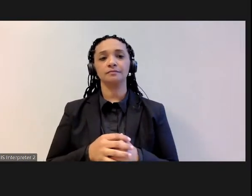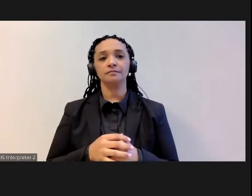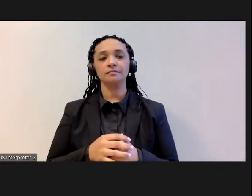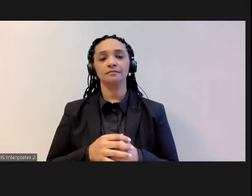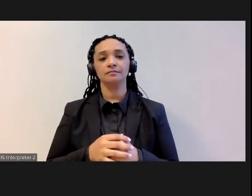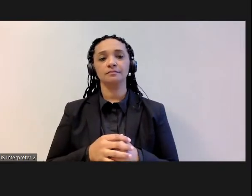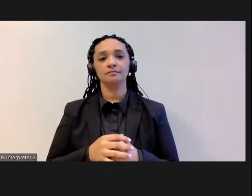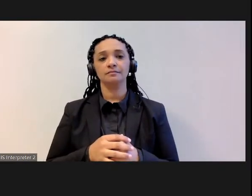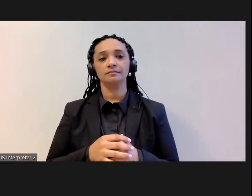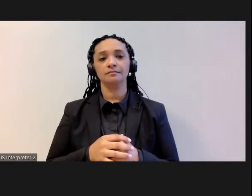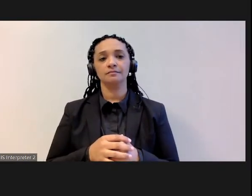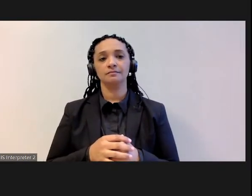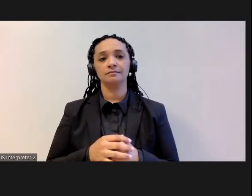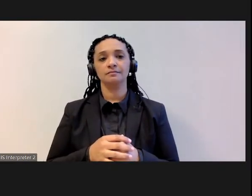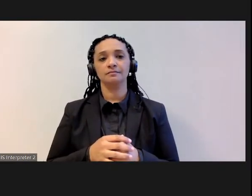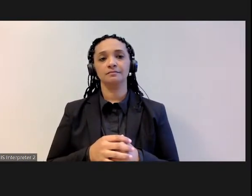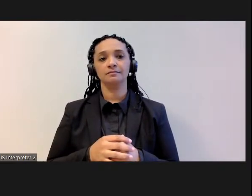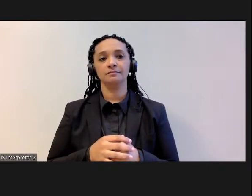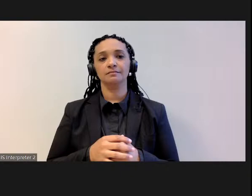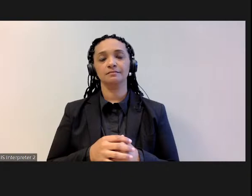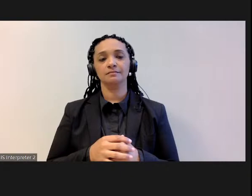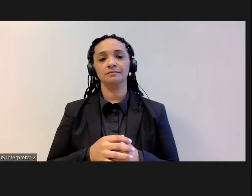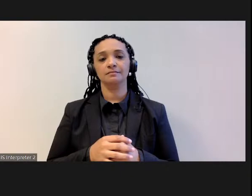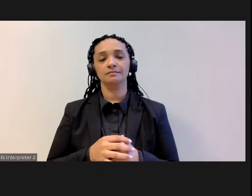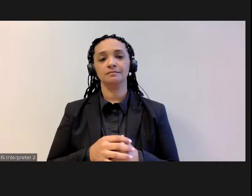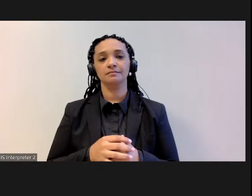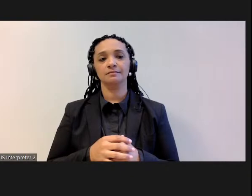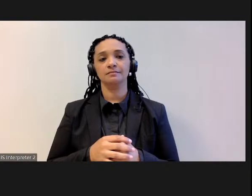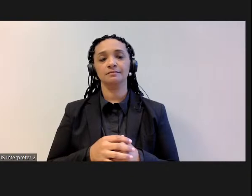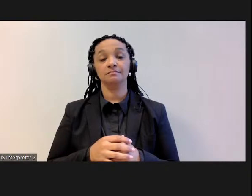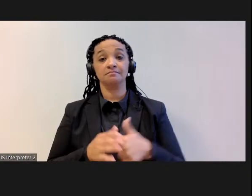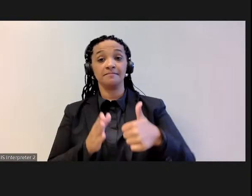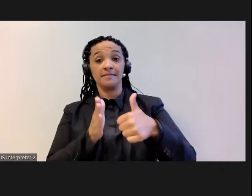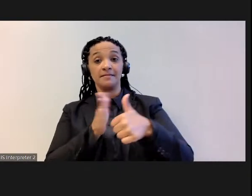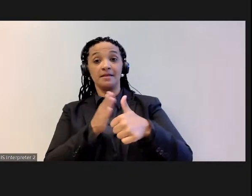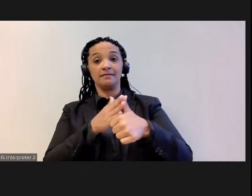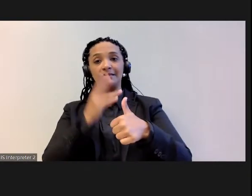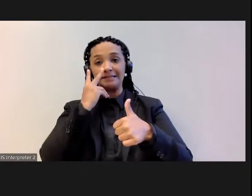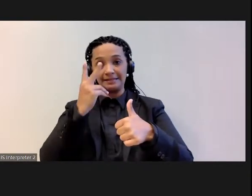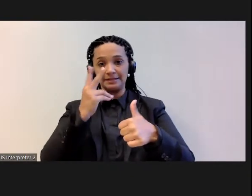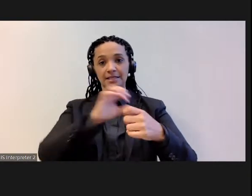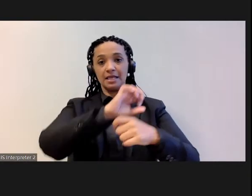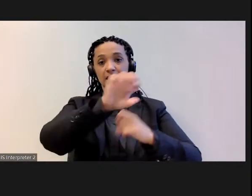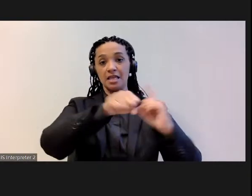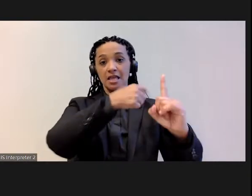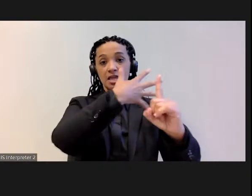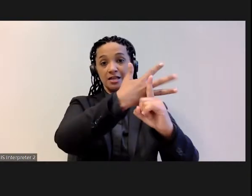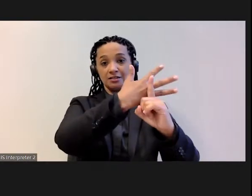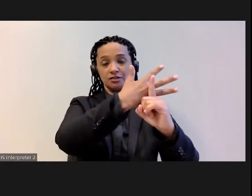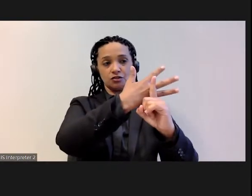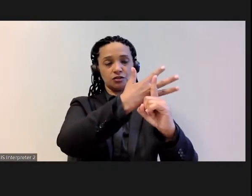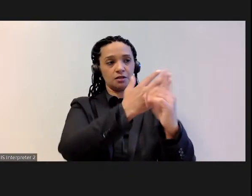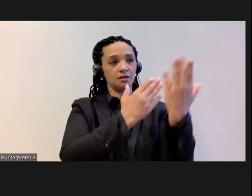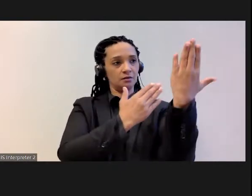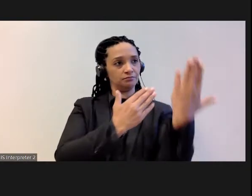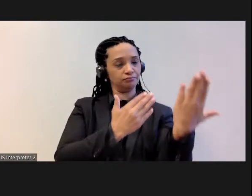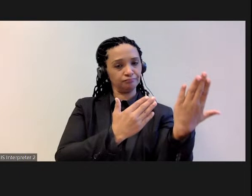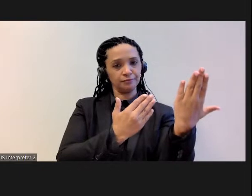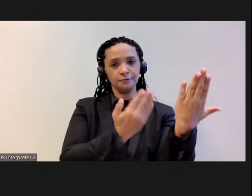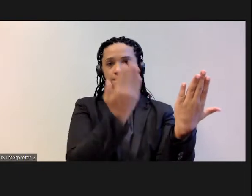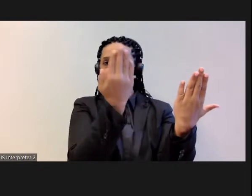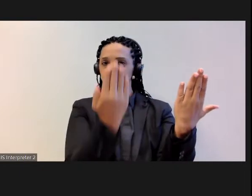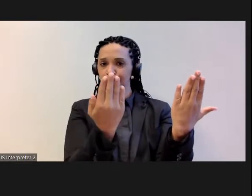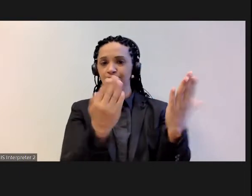assessed the alignment of the Sustainable Development Goals and Agenda 2063 in our national